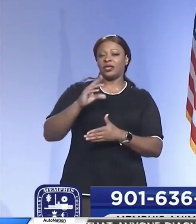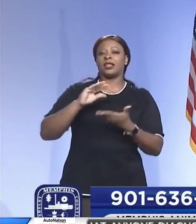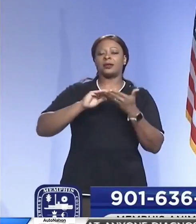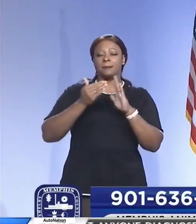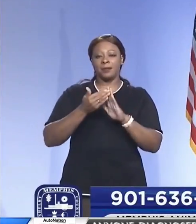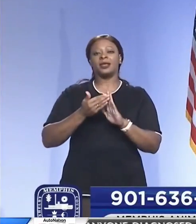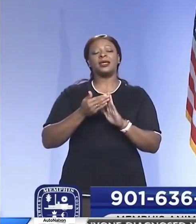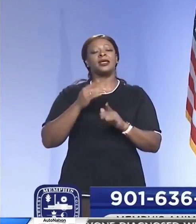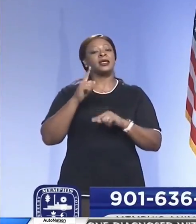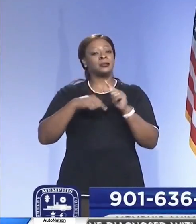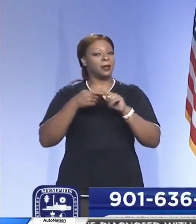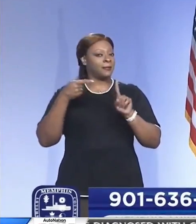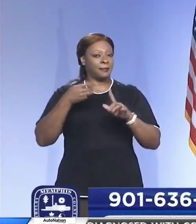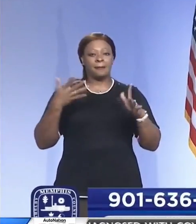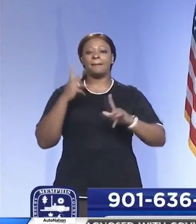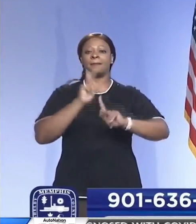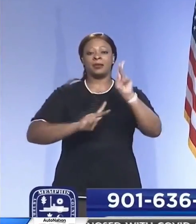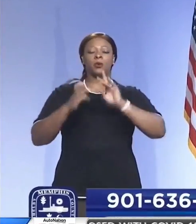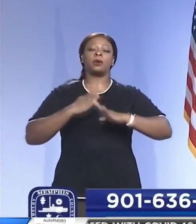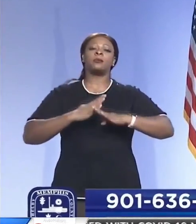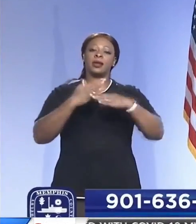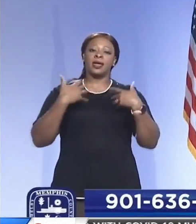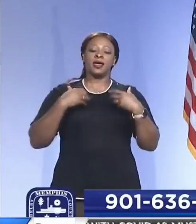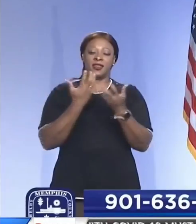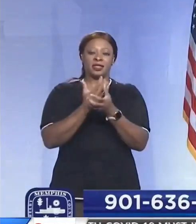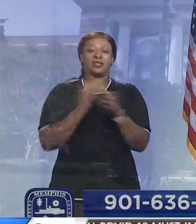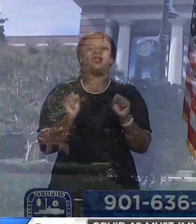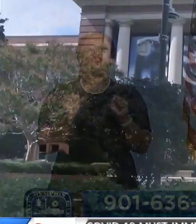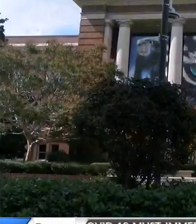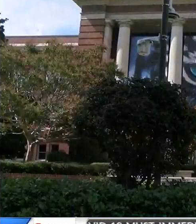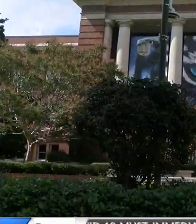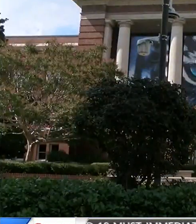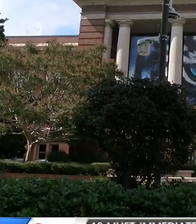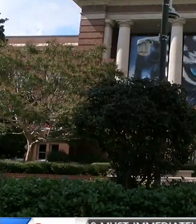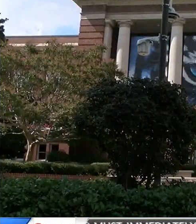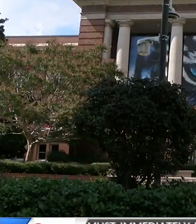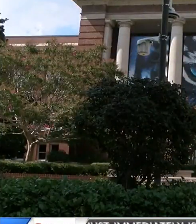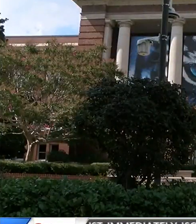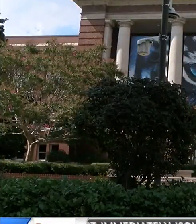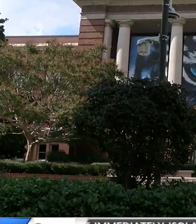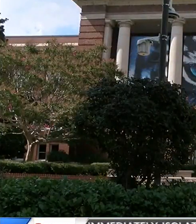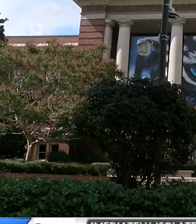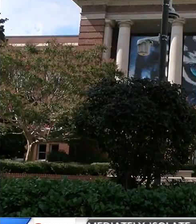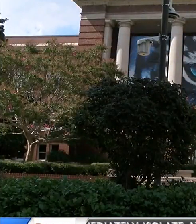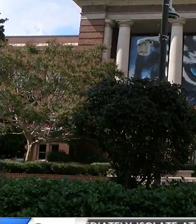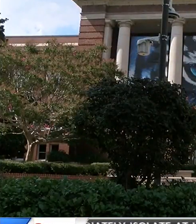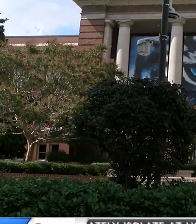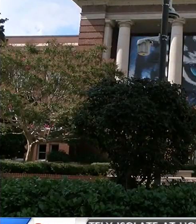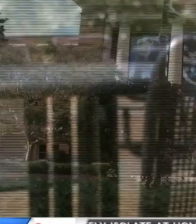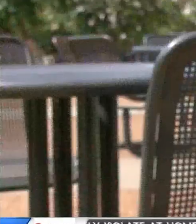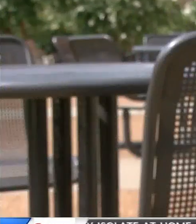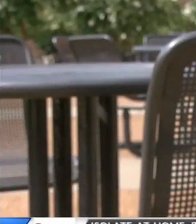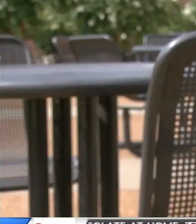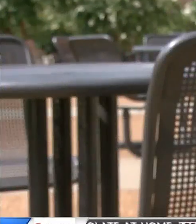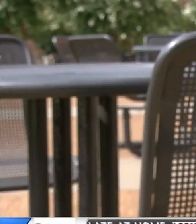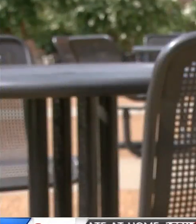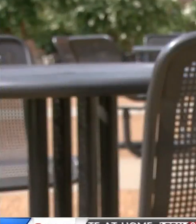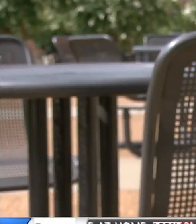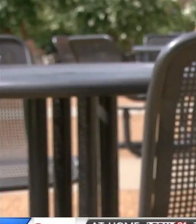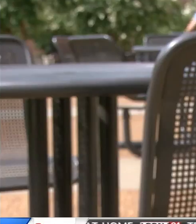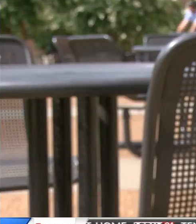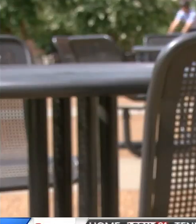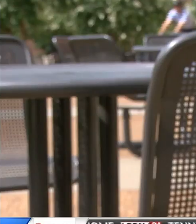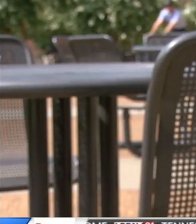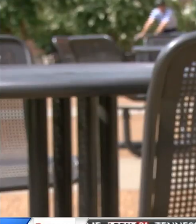this community is about people University of Memphis president Dr. David Rudd opted to begin the fall semester mainly online though some small